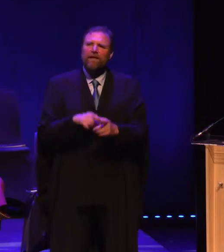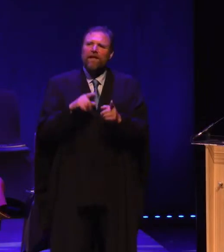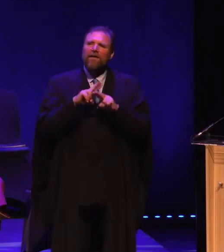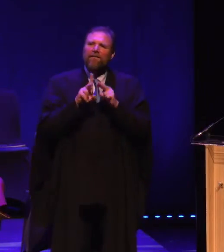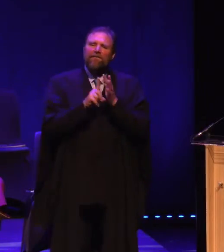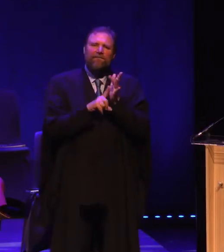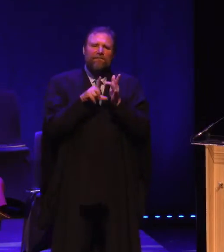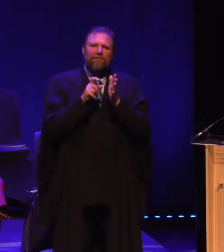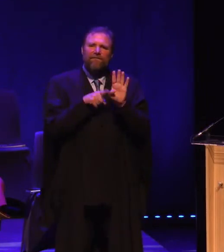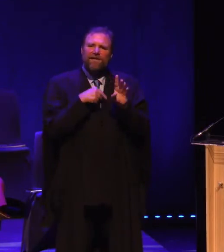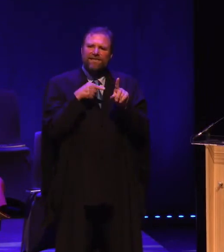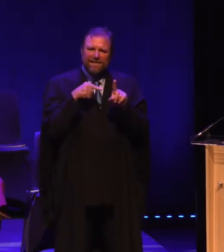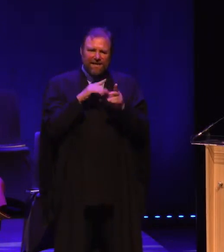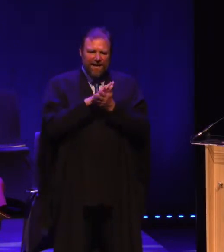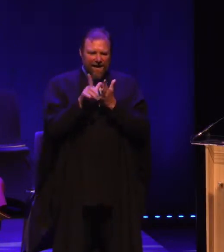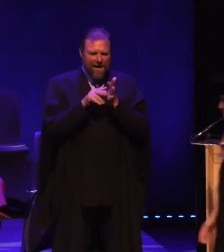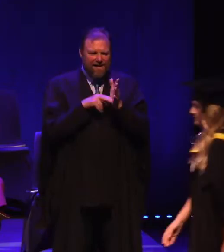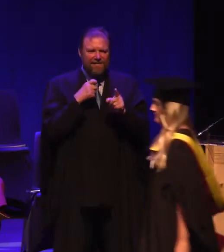Felicity Hind.